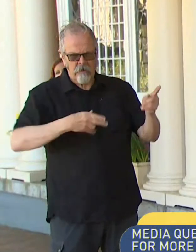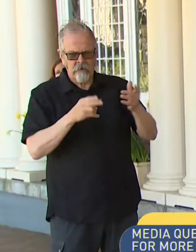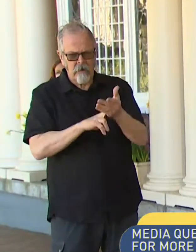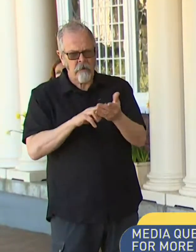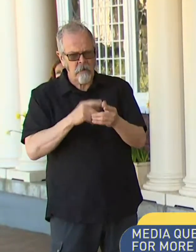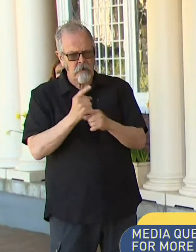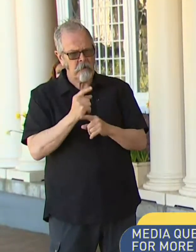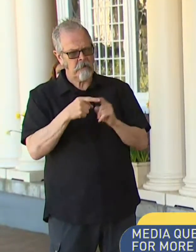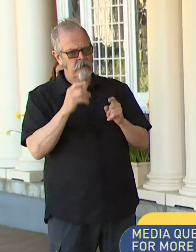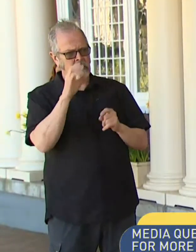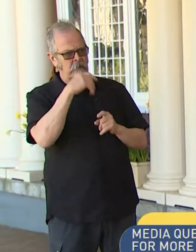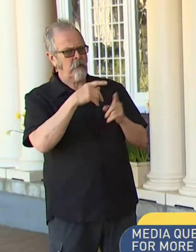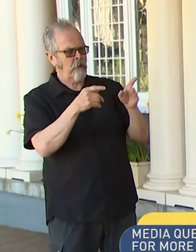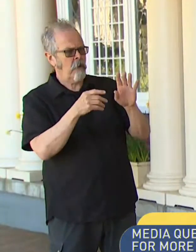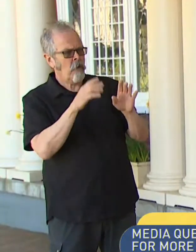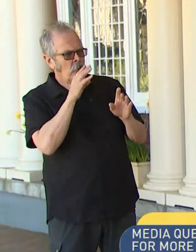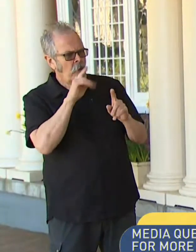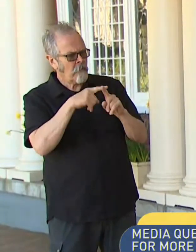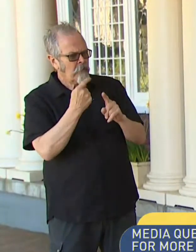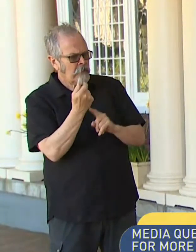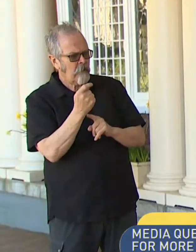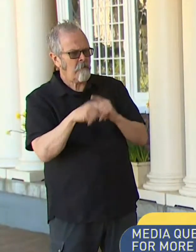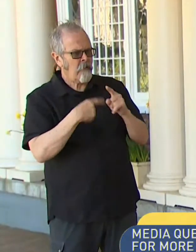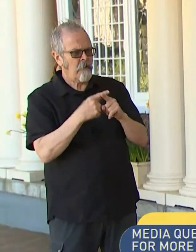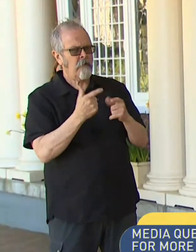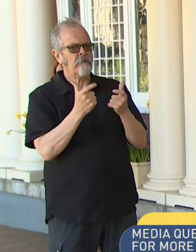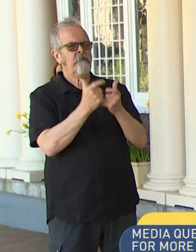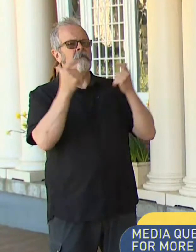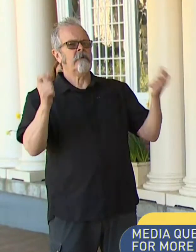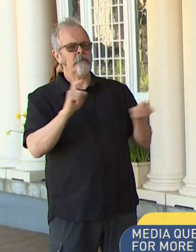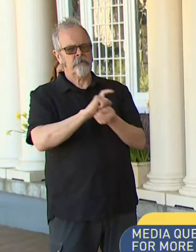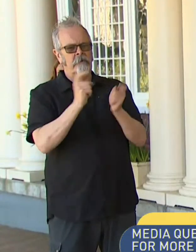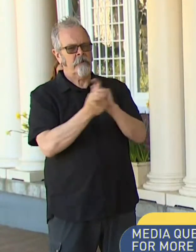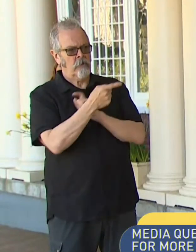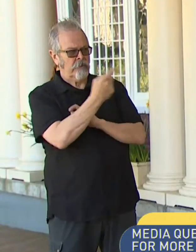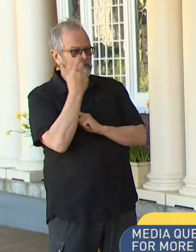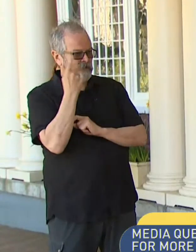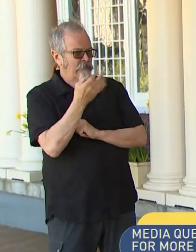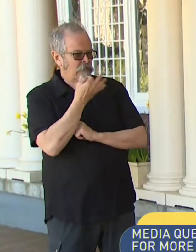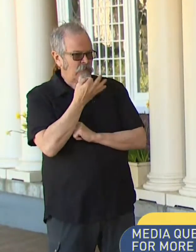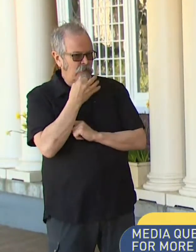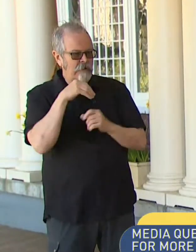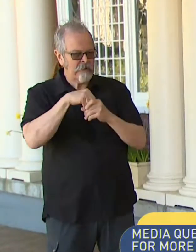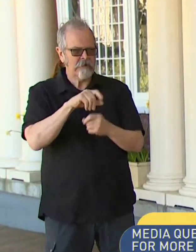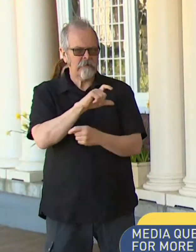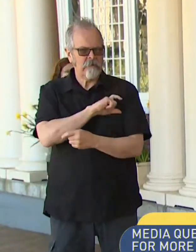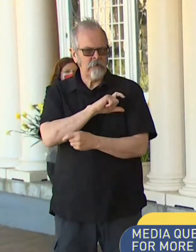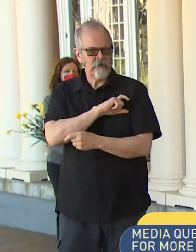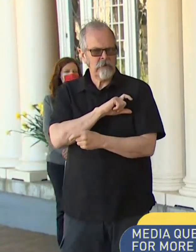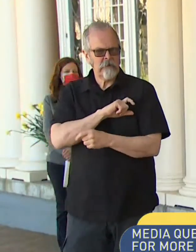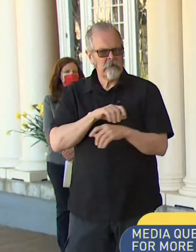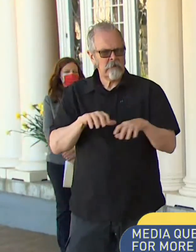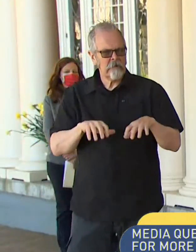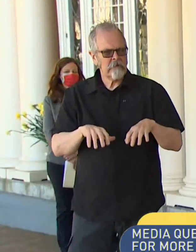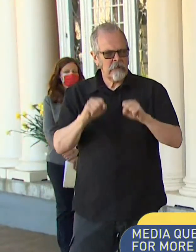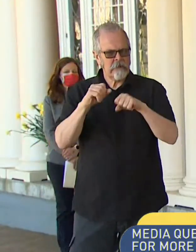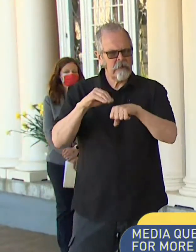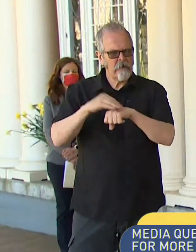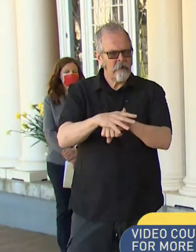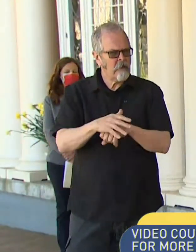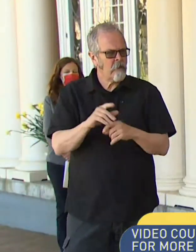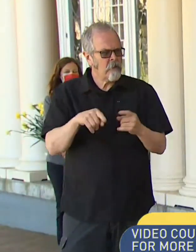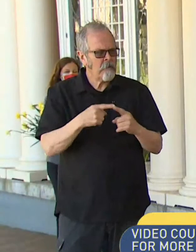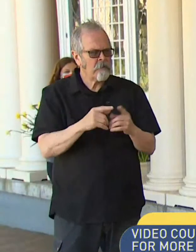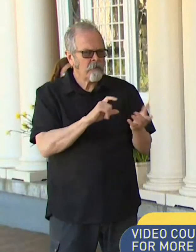of significant change you see coming when that police reform legislation all takes effect? Well, I think I'm looking forward to